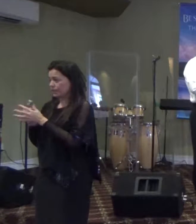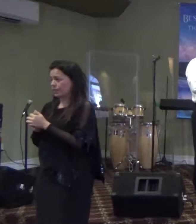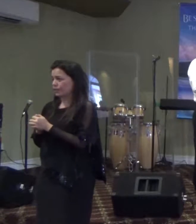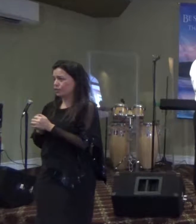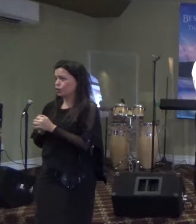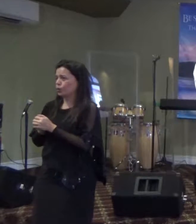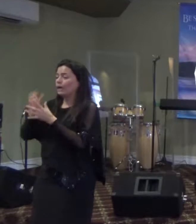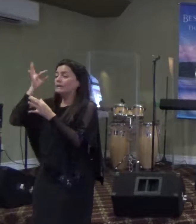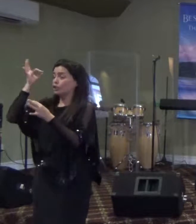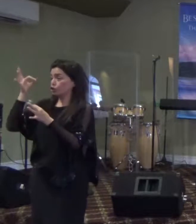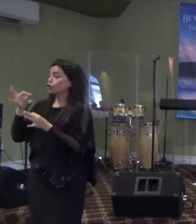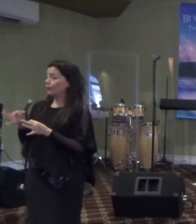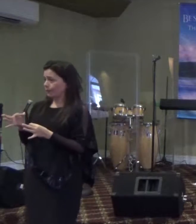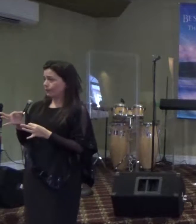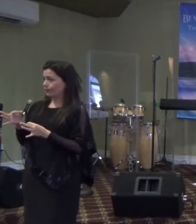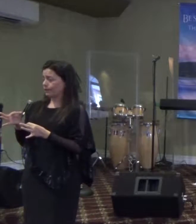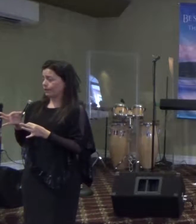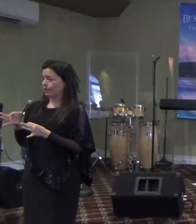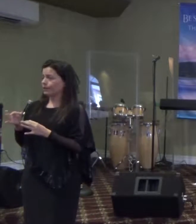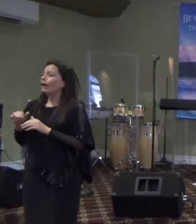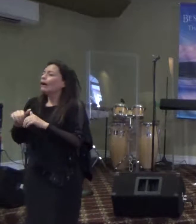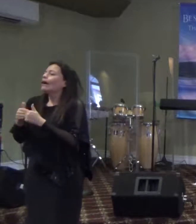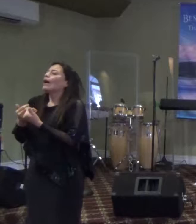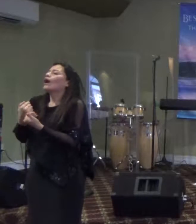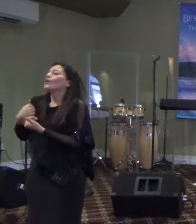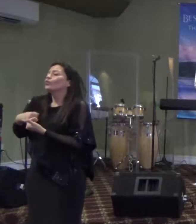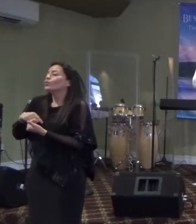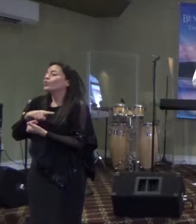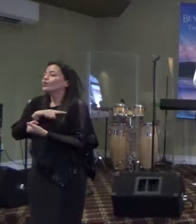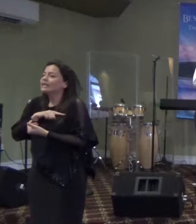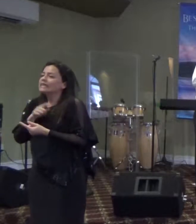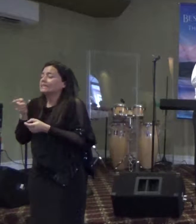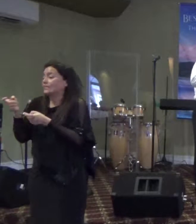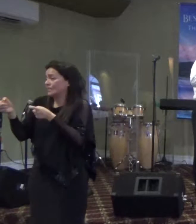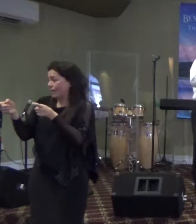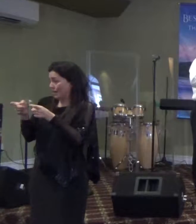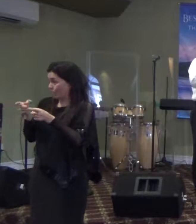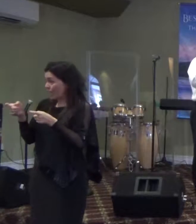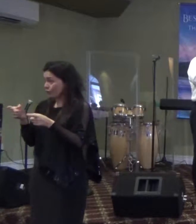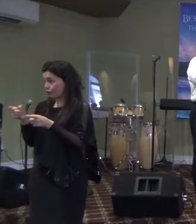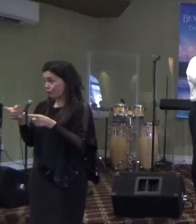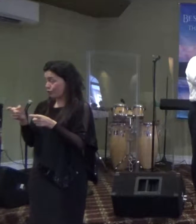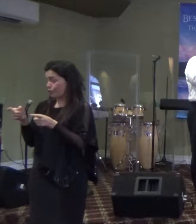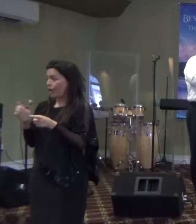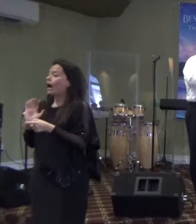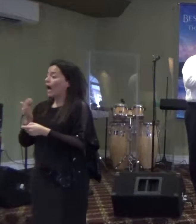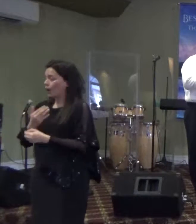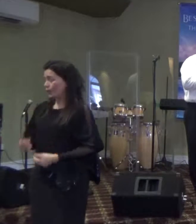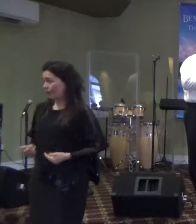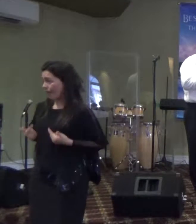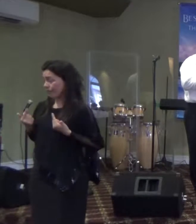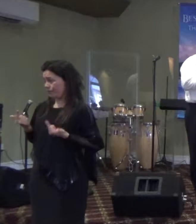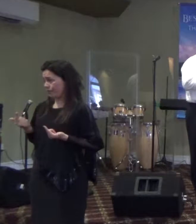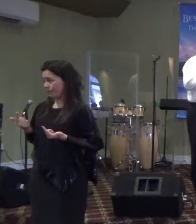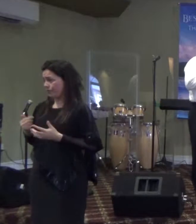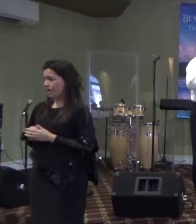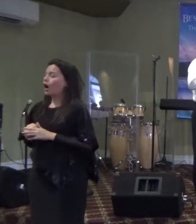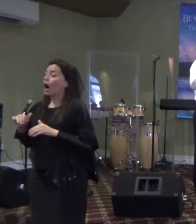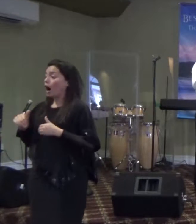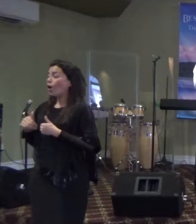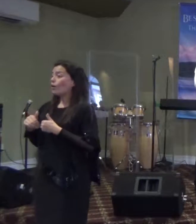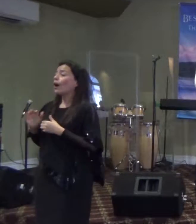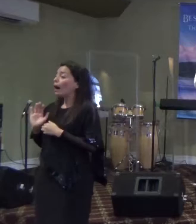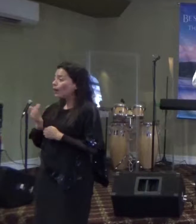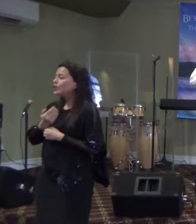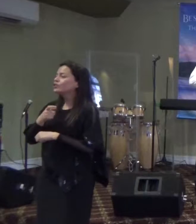that determinar are going to determine cómo vamos a administrar how we're going to administer nuestra vida, our life, nuestro tiempo.